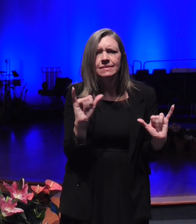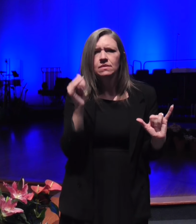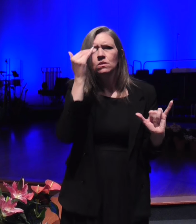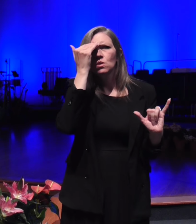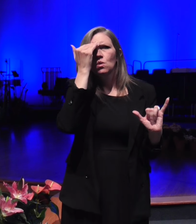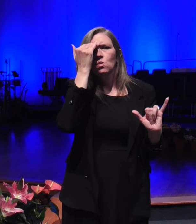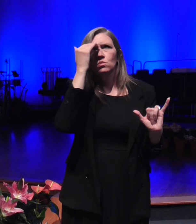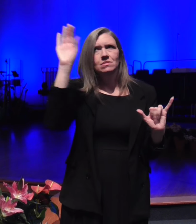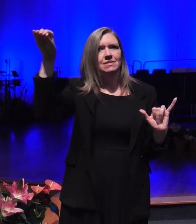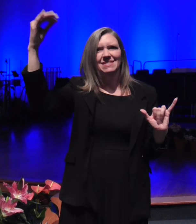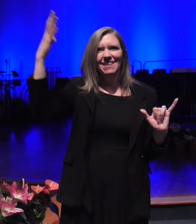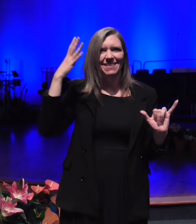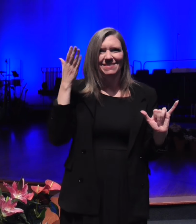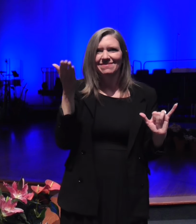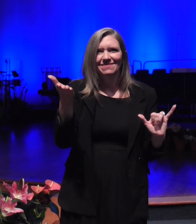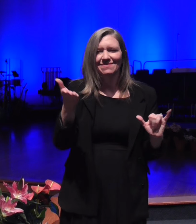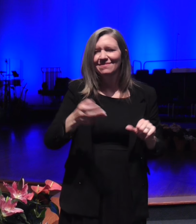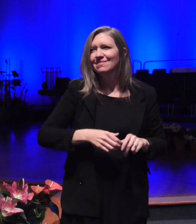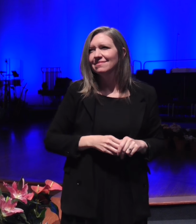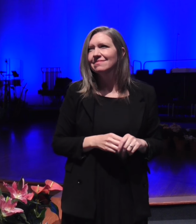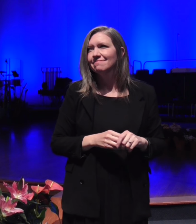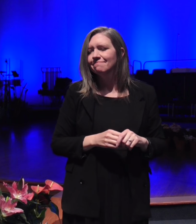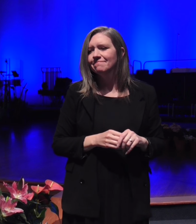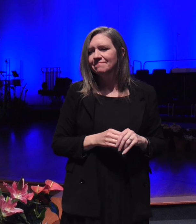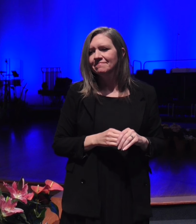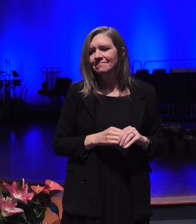a sun.